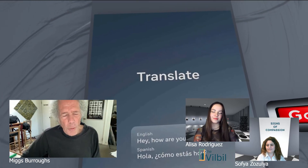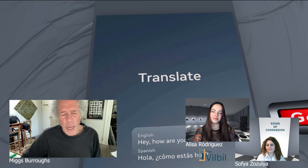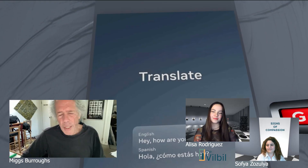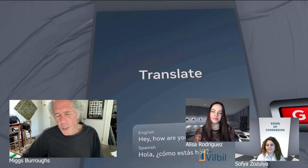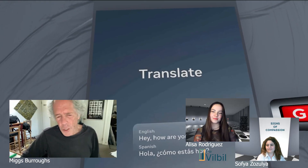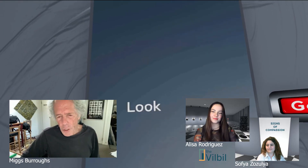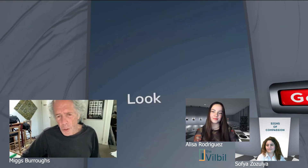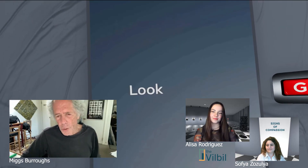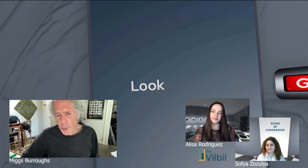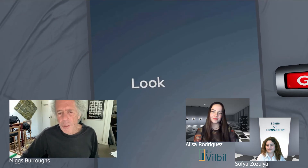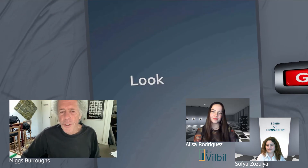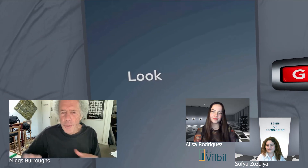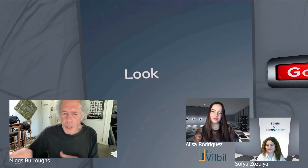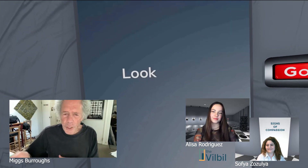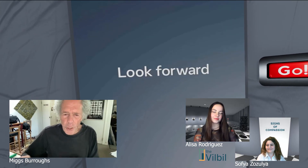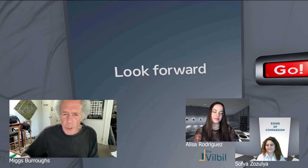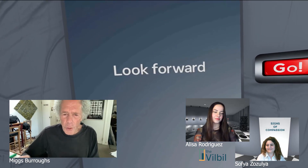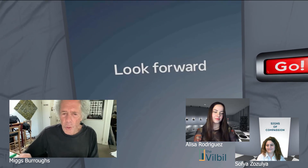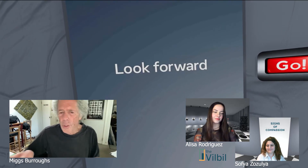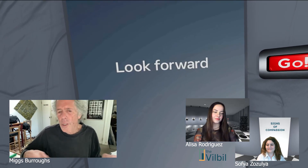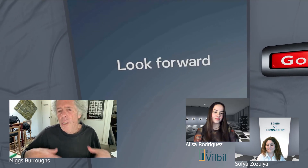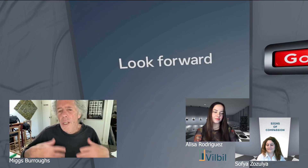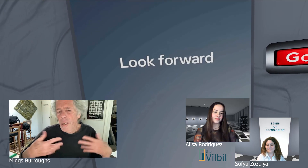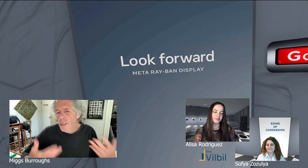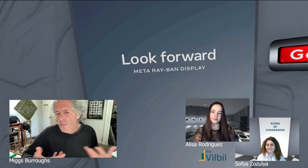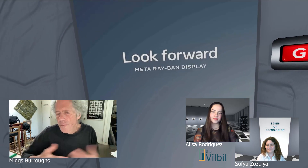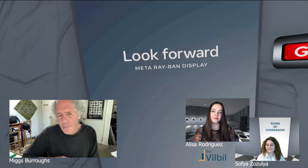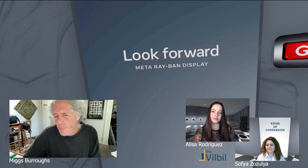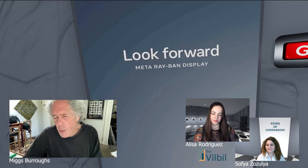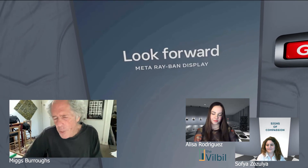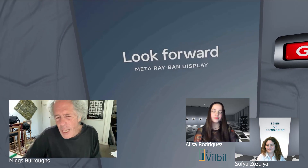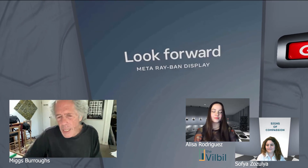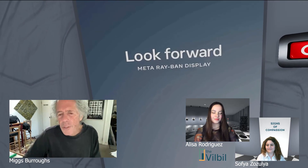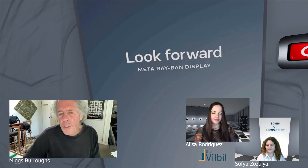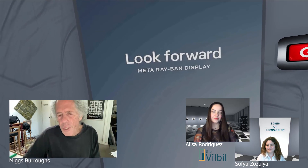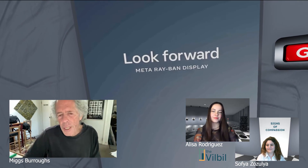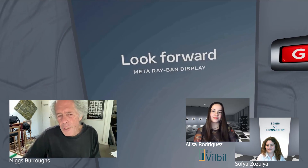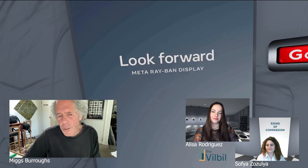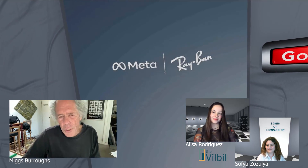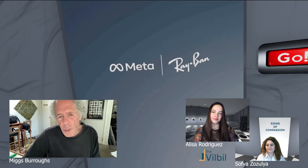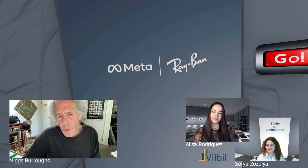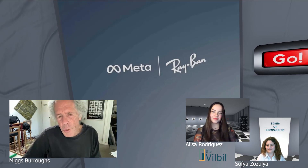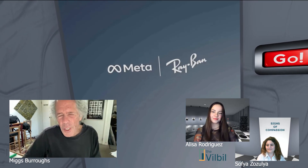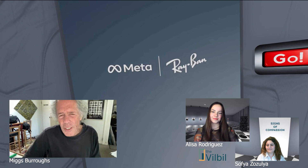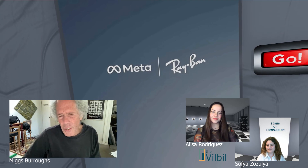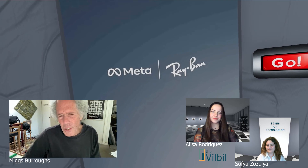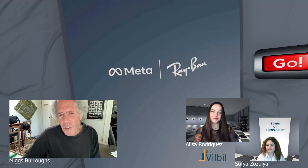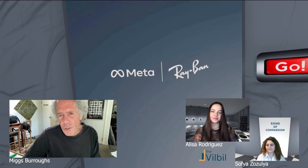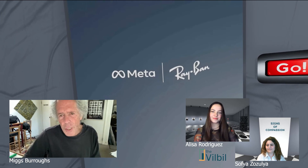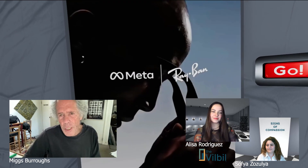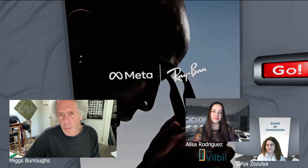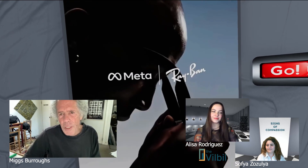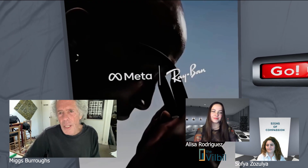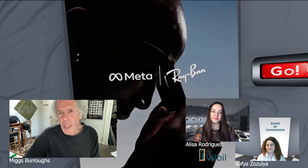hang a show or curate a show or, and I try to enter shows. So yeah, I just try to keep, it's not